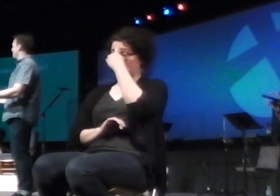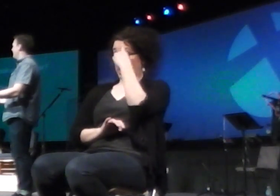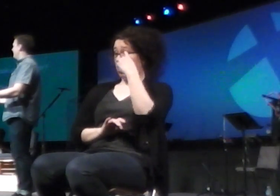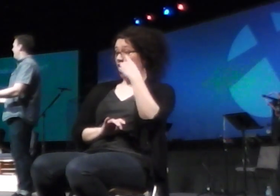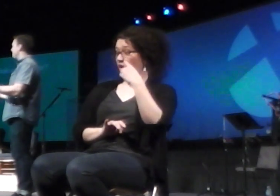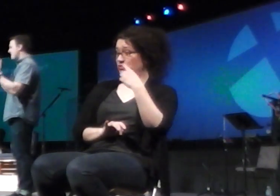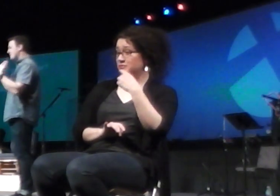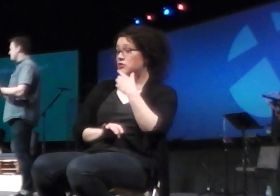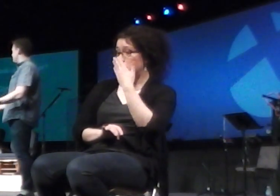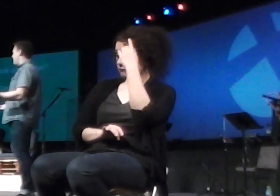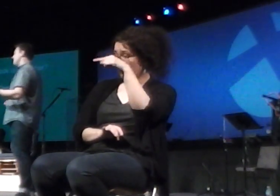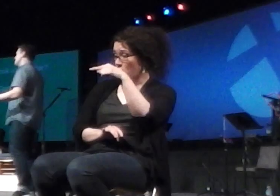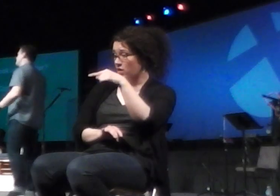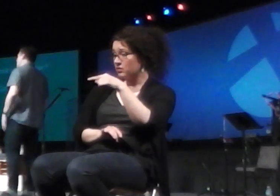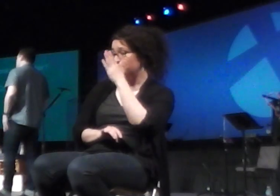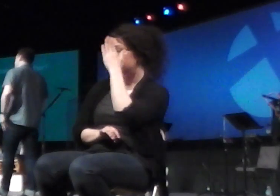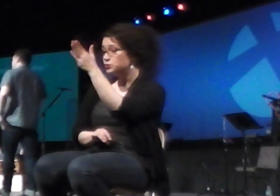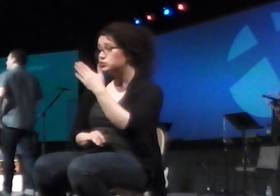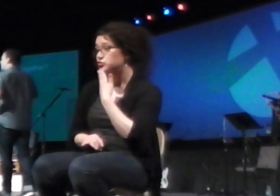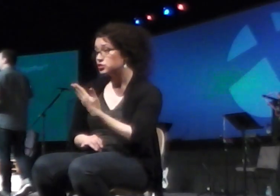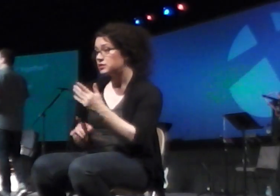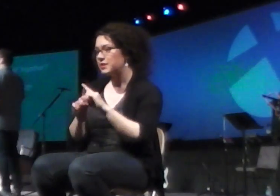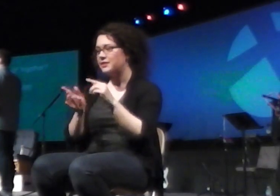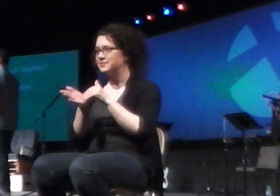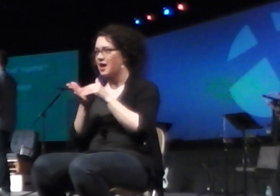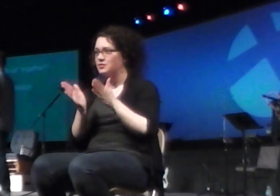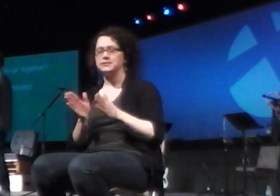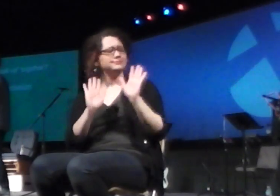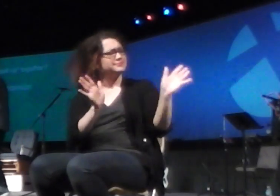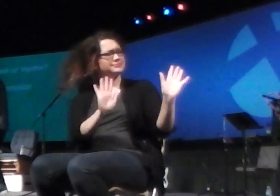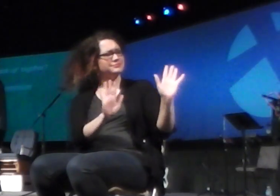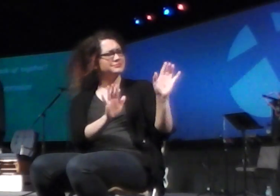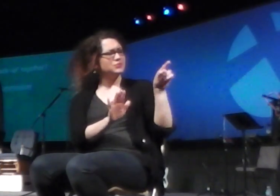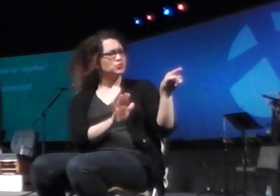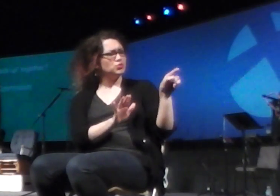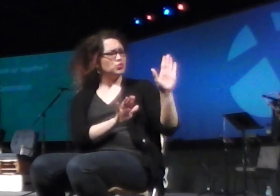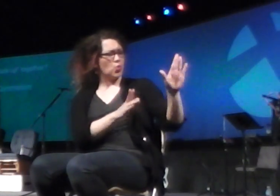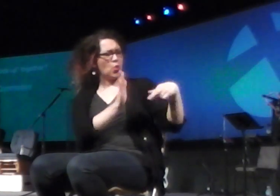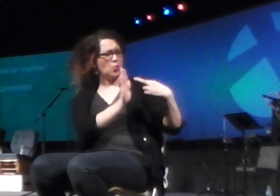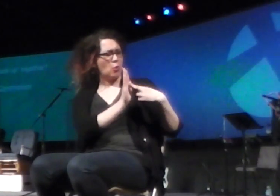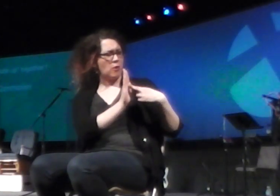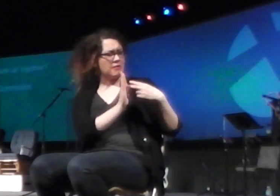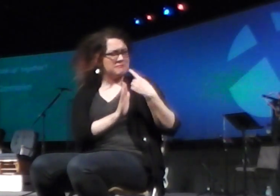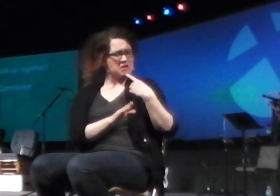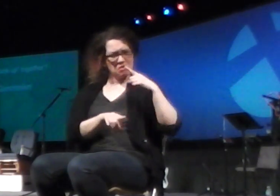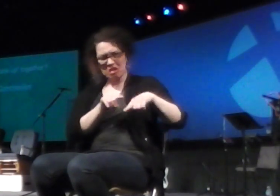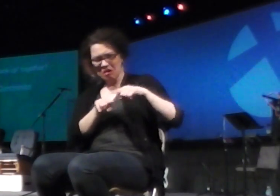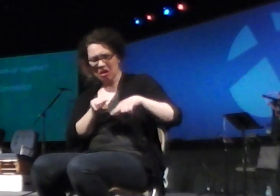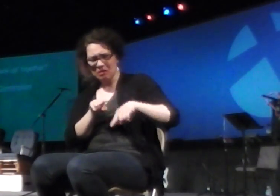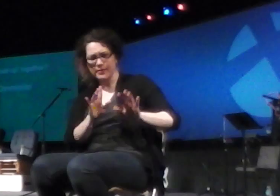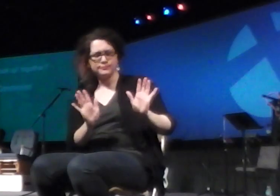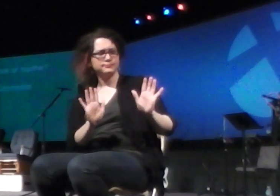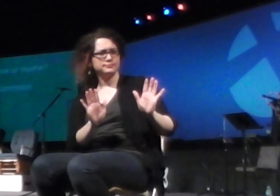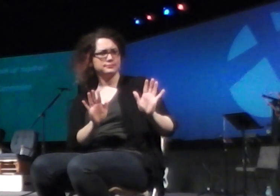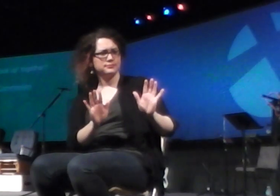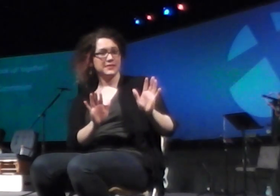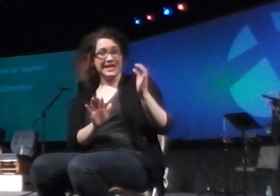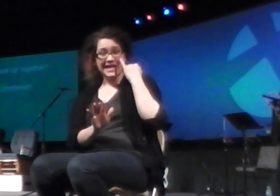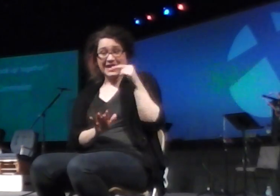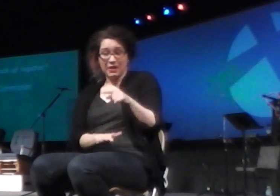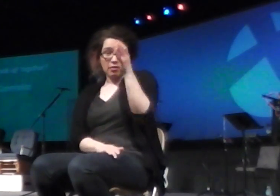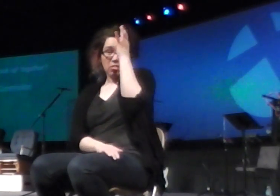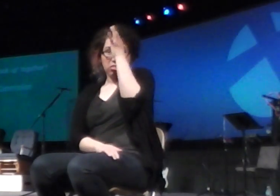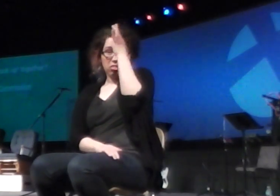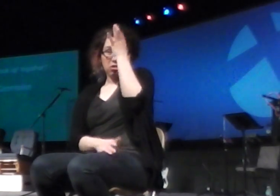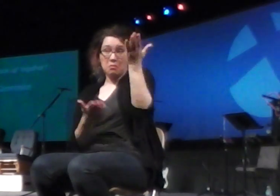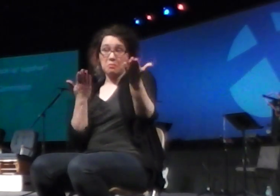good. And this doctor just said, hey, just don't be that voice in his life that says you can't do this, you can't do this. If he doesn't know any better, he'll find